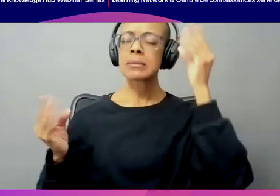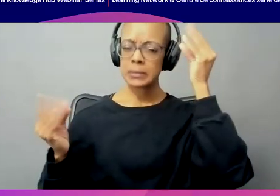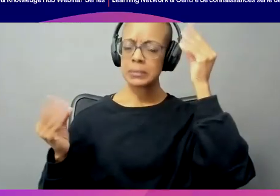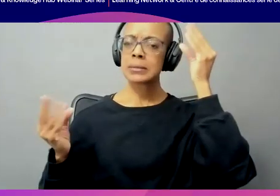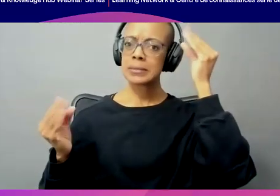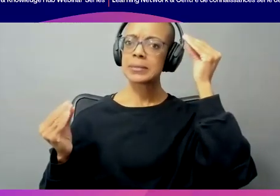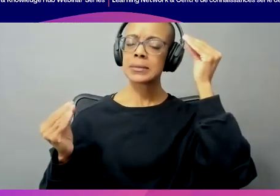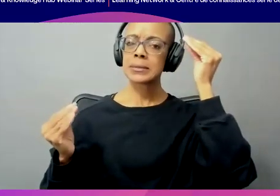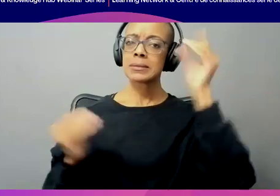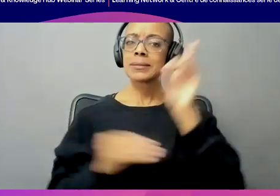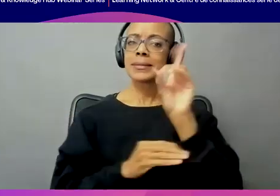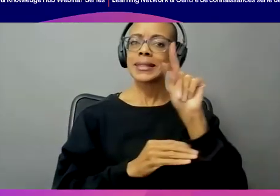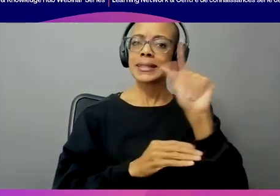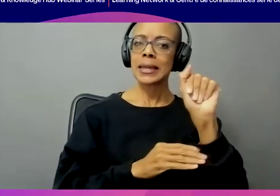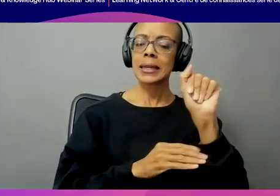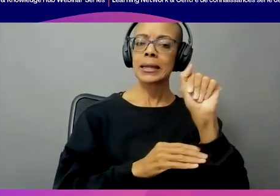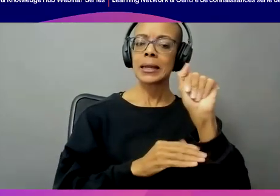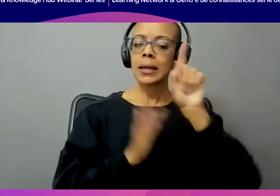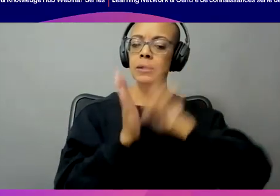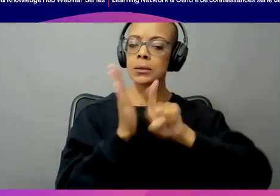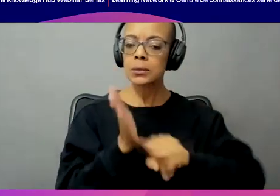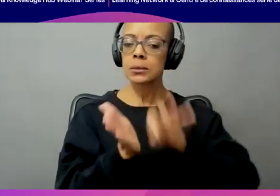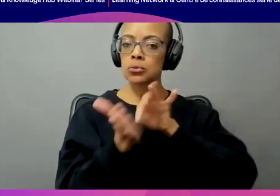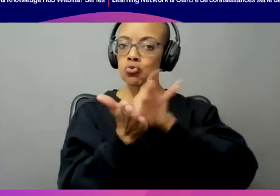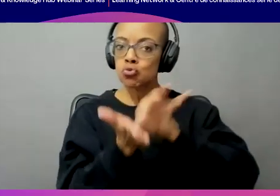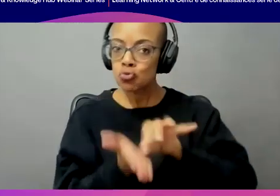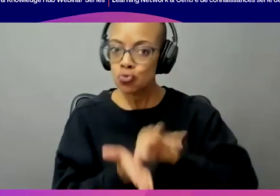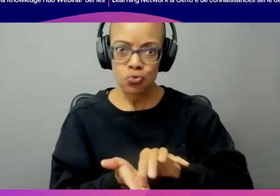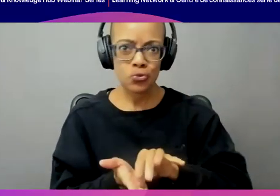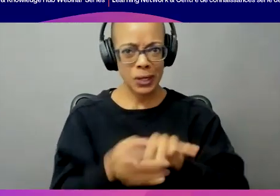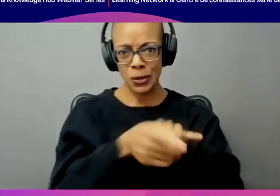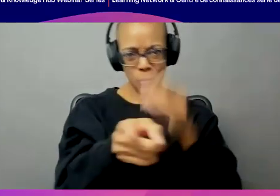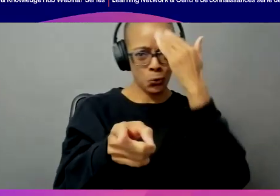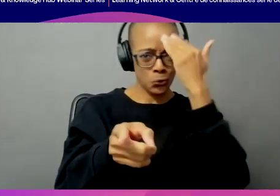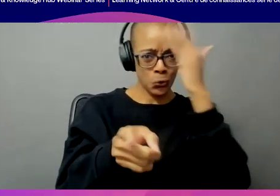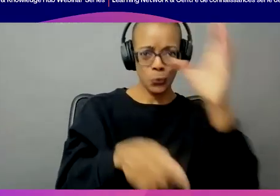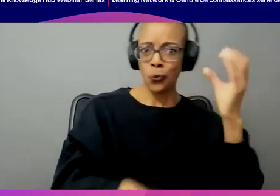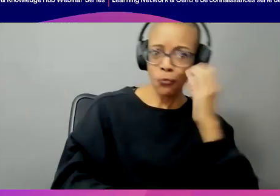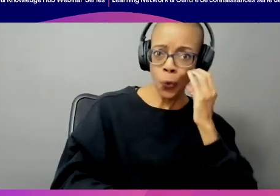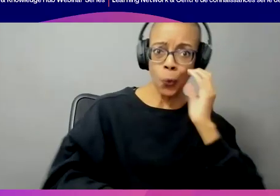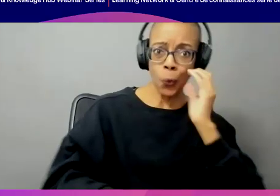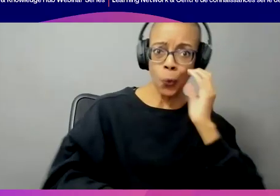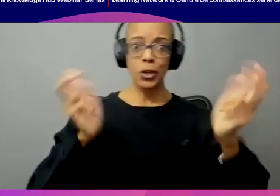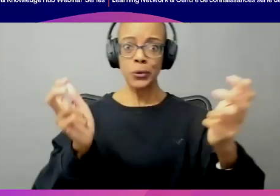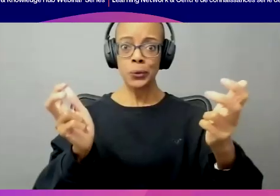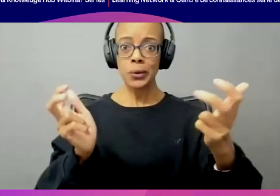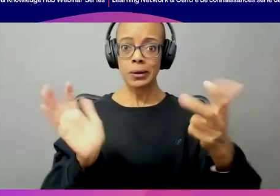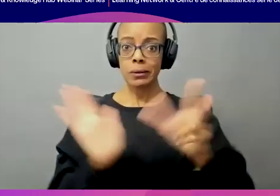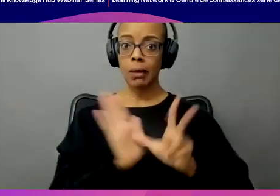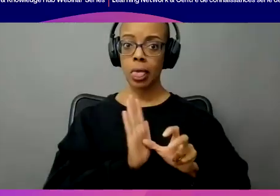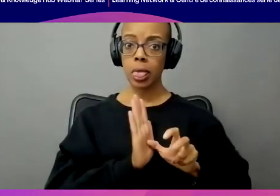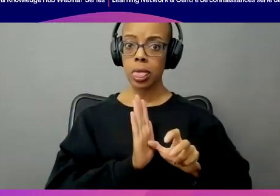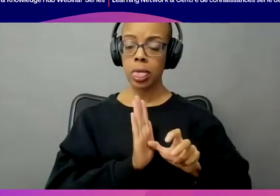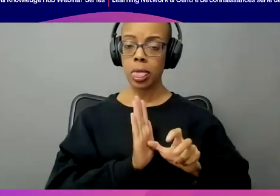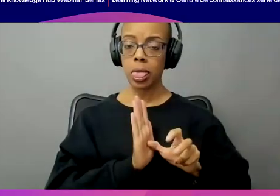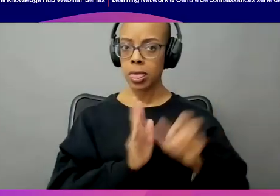data surveillance, data tracking. And I think all of you know your phones and computers, they are listening, and you'll see that through ads and